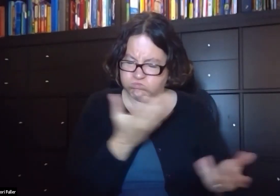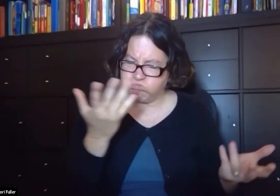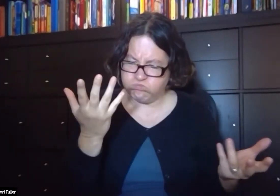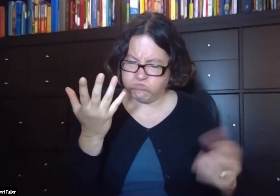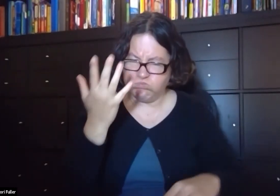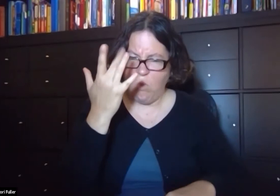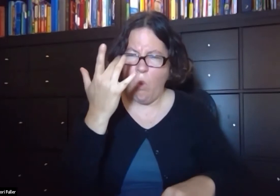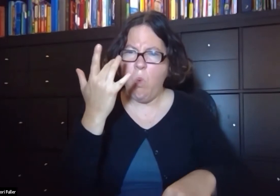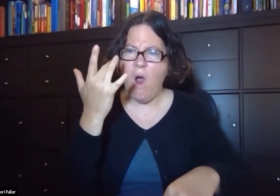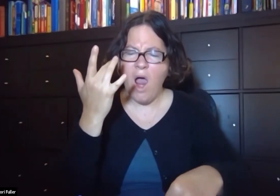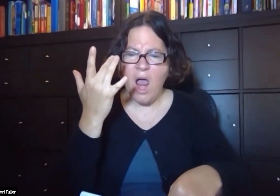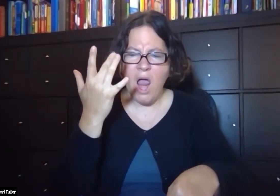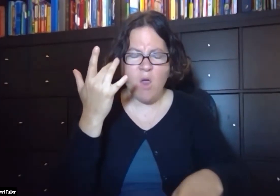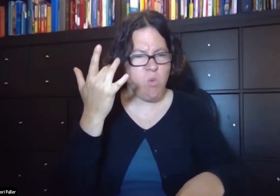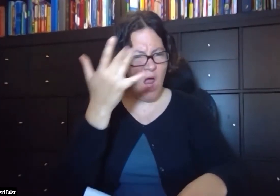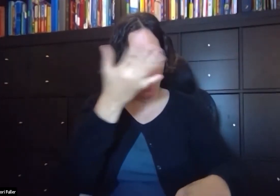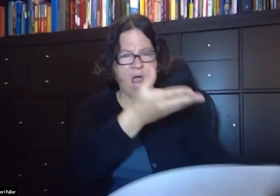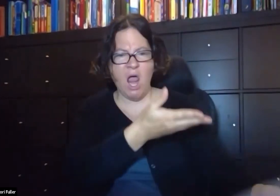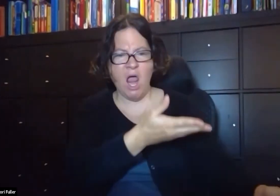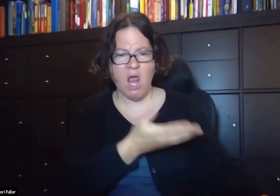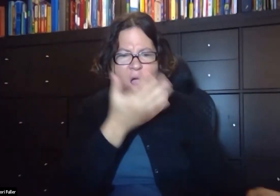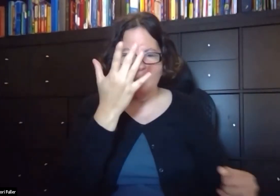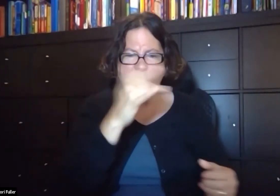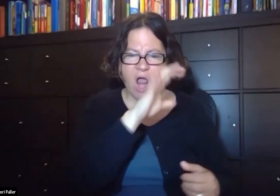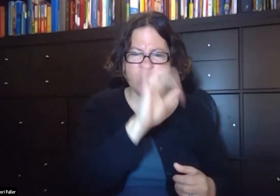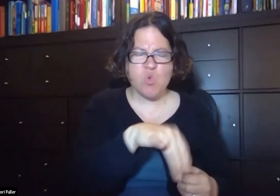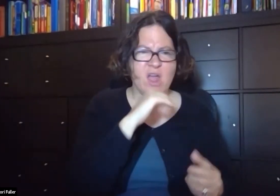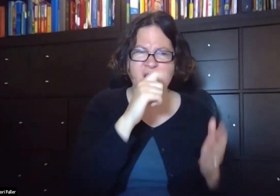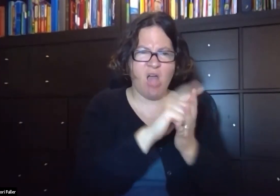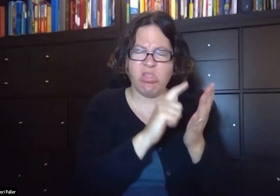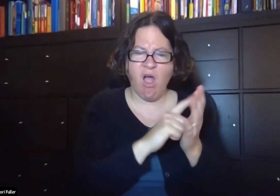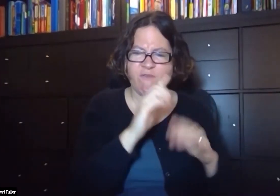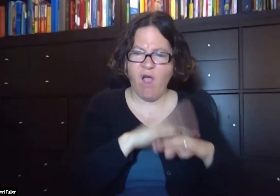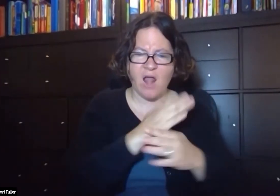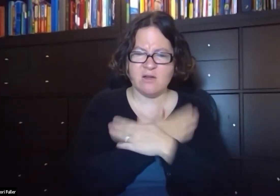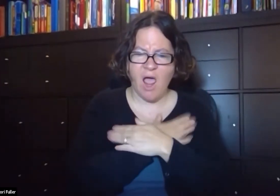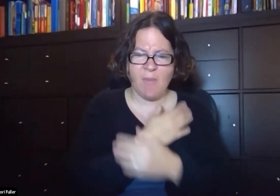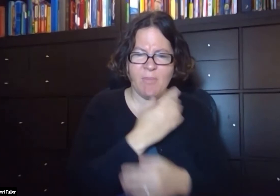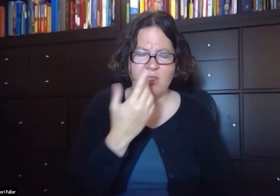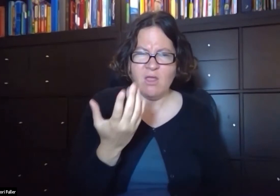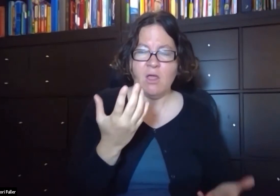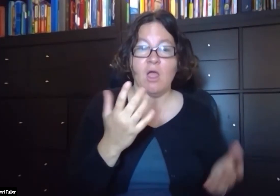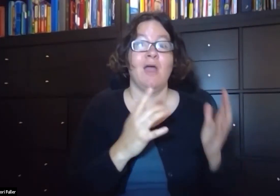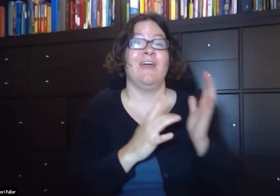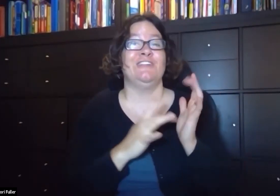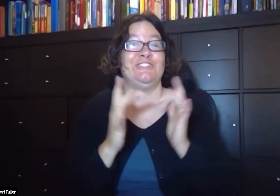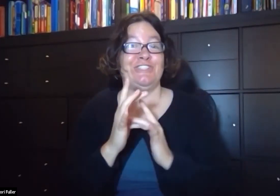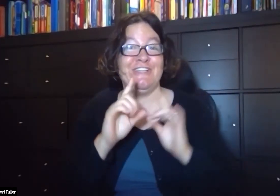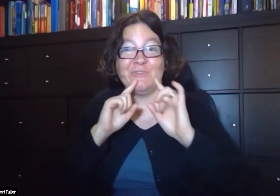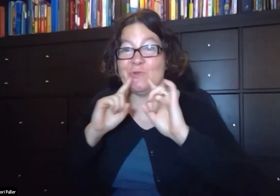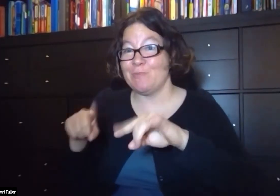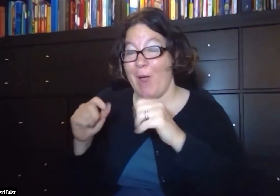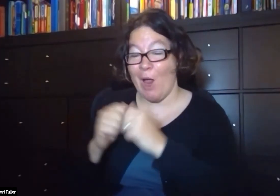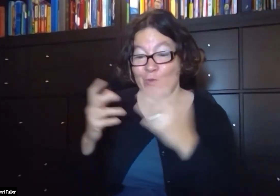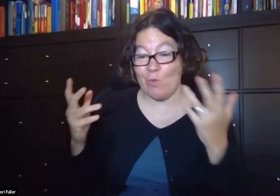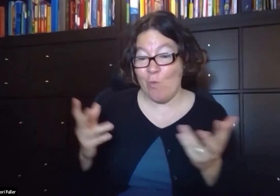Sabbath. And so they quickly approached Jesus and said, "What are you doing? This is not lawful. This